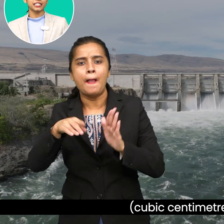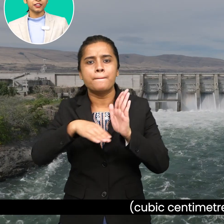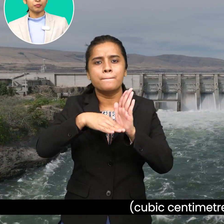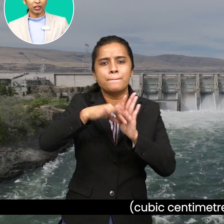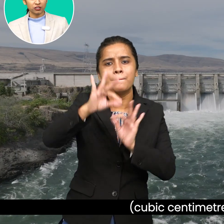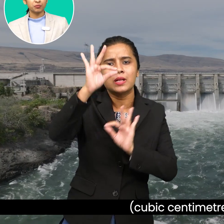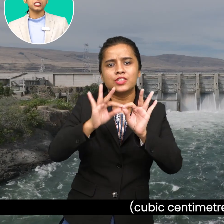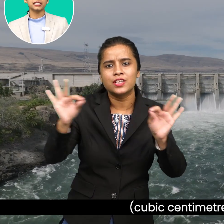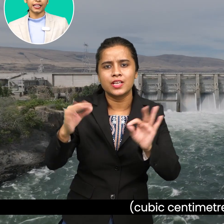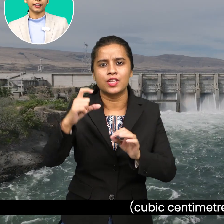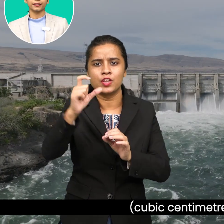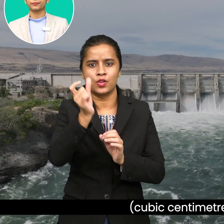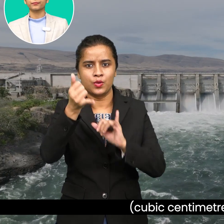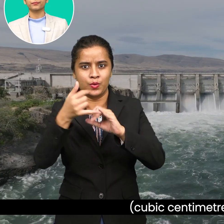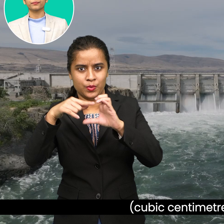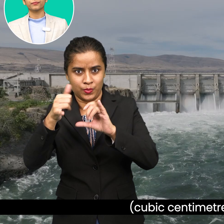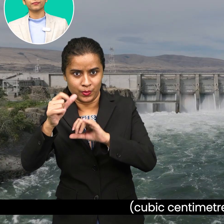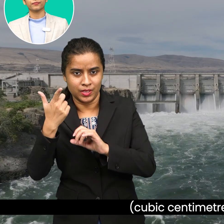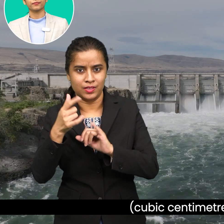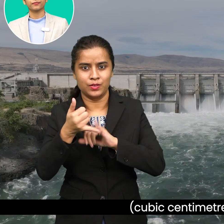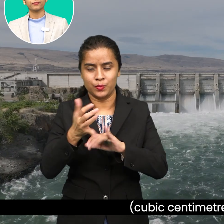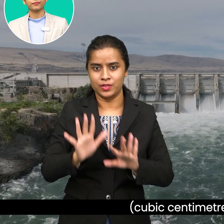cubic centimeters per second.